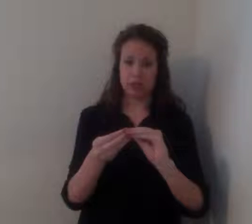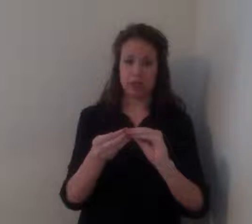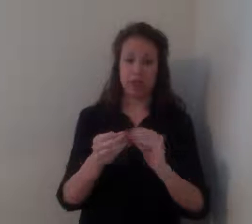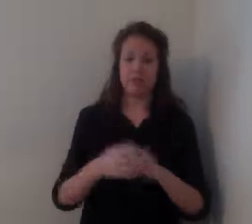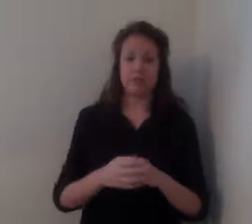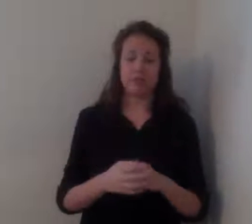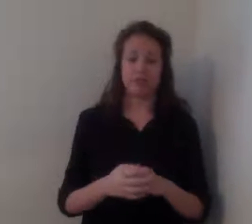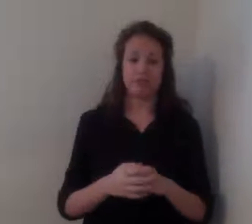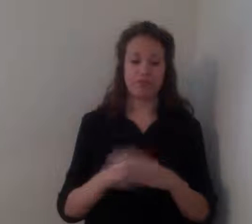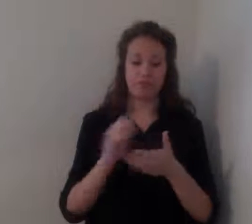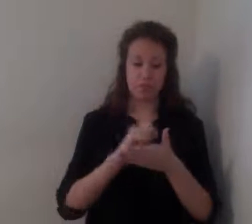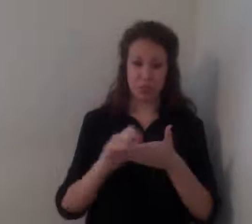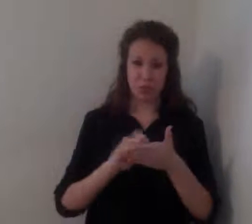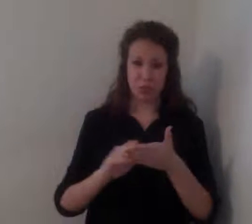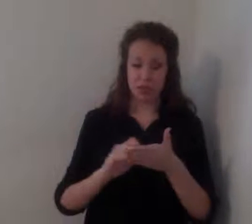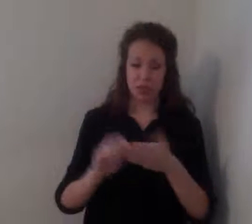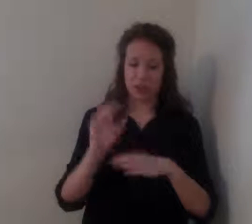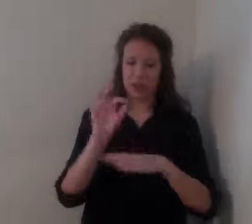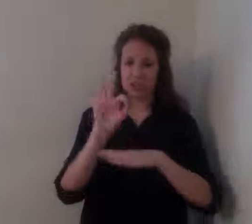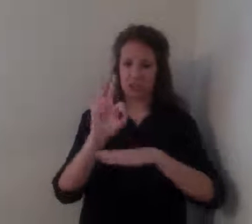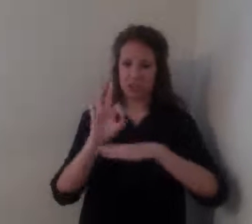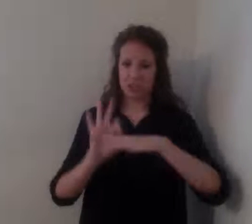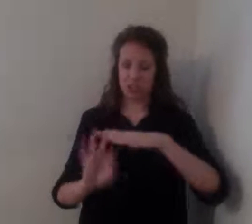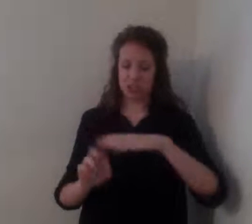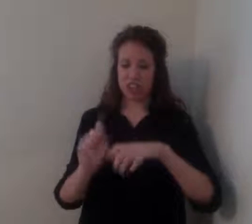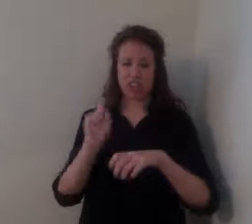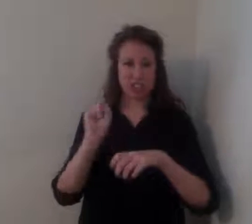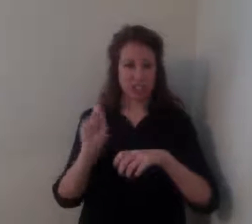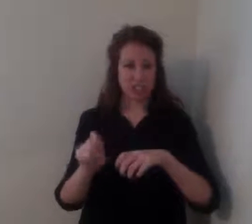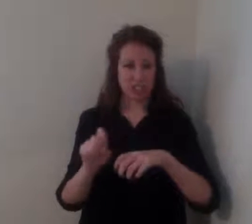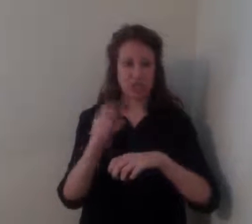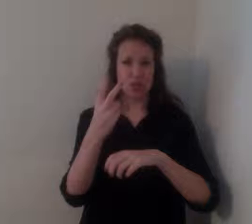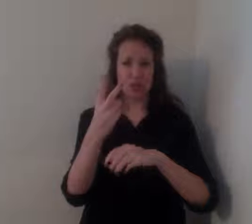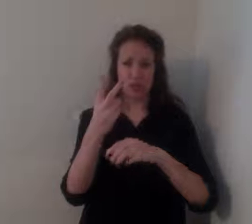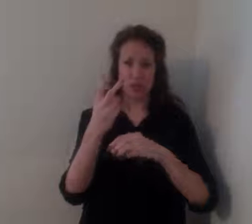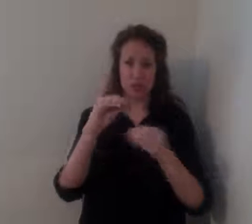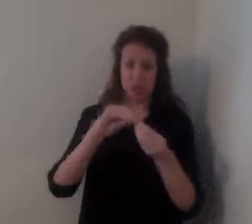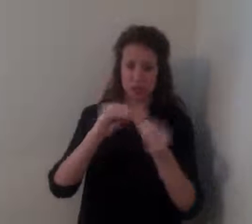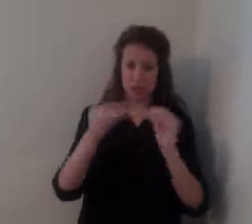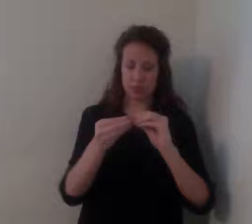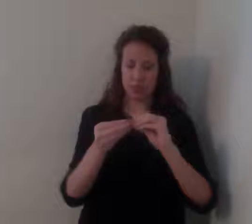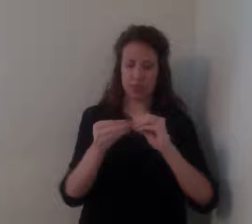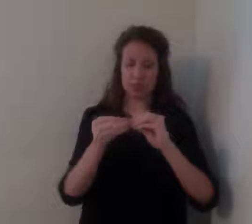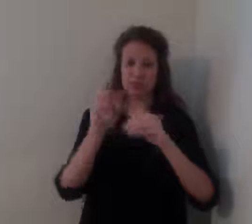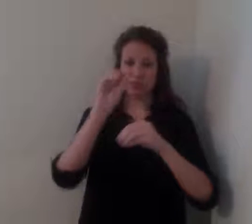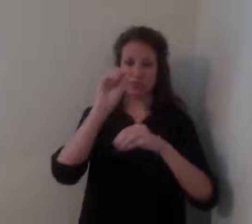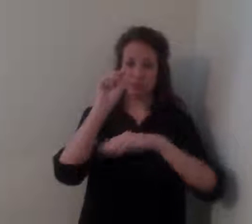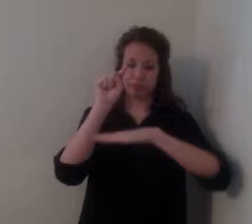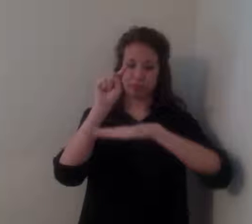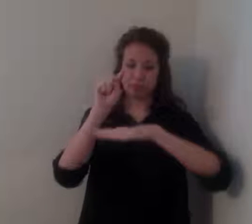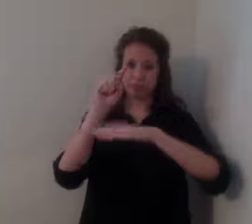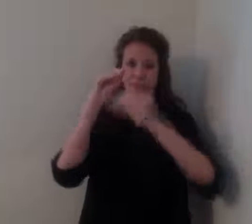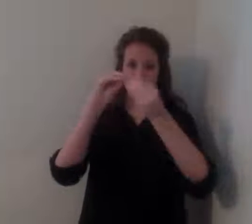fraction you need 2 numbers. One number on top, one number on bottom, and a line between them. I'll explain exactly what the line's for later in the